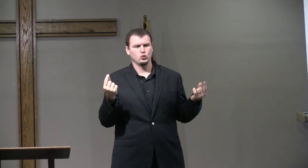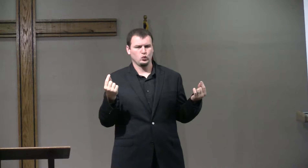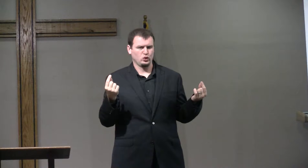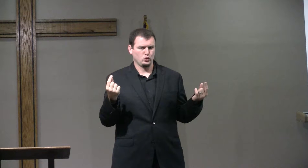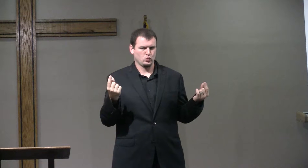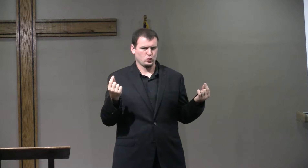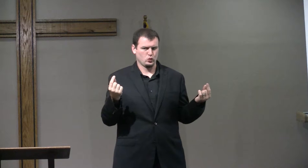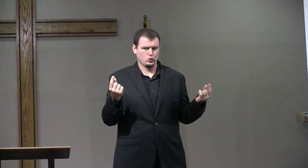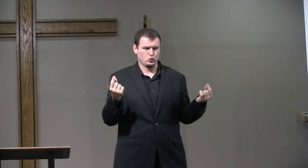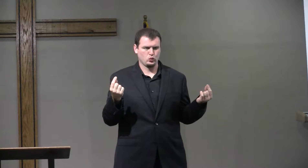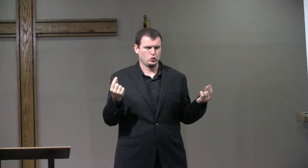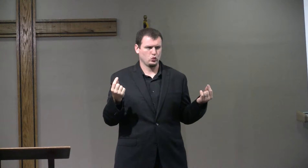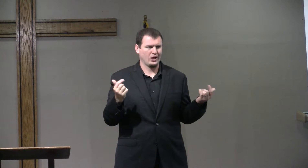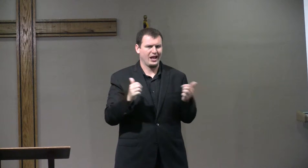So, what do we do?